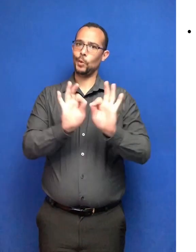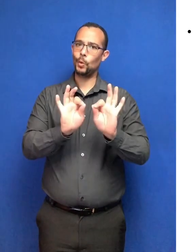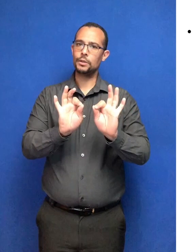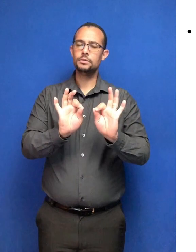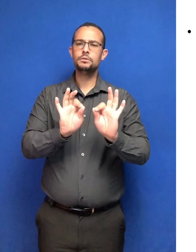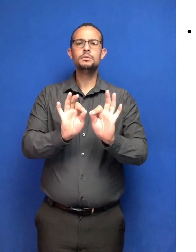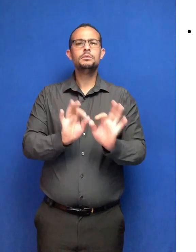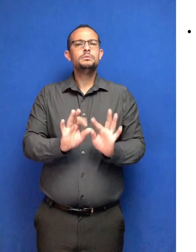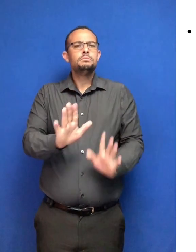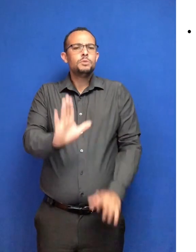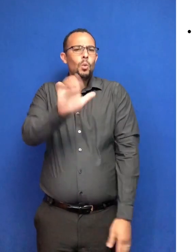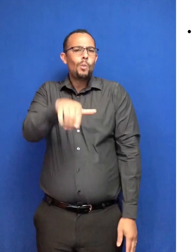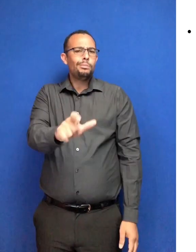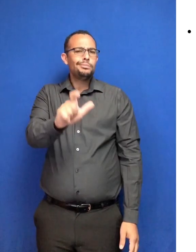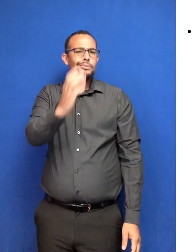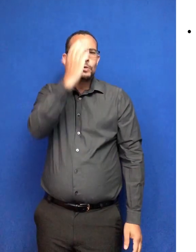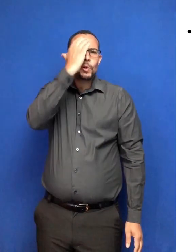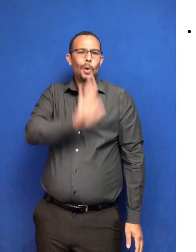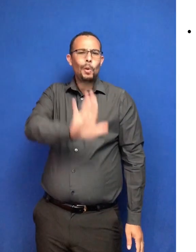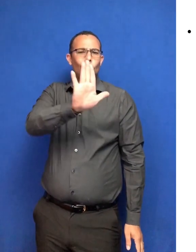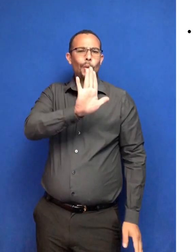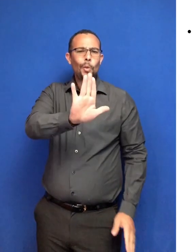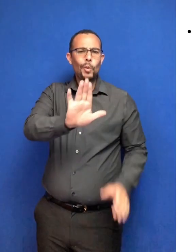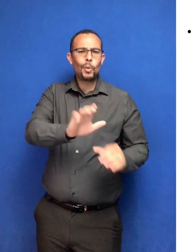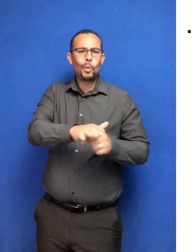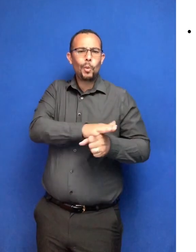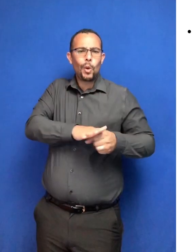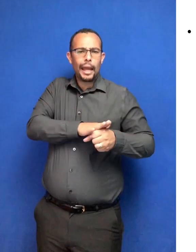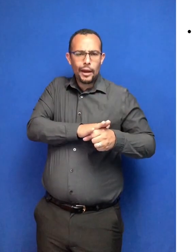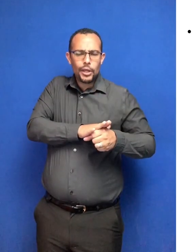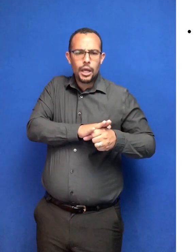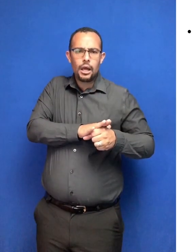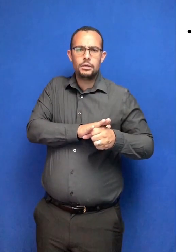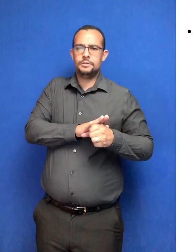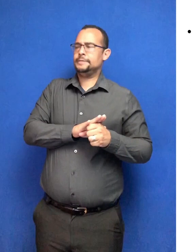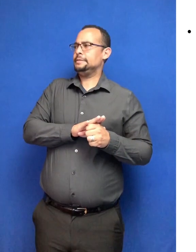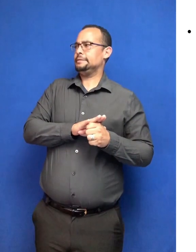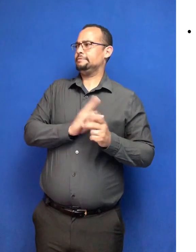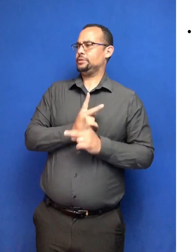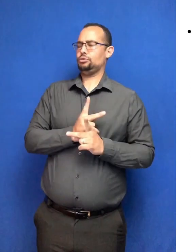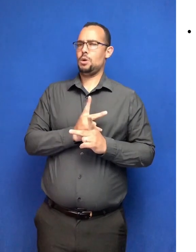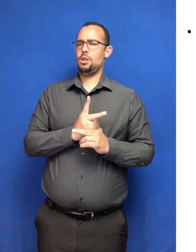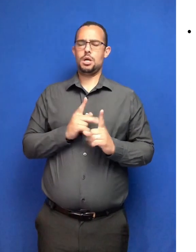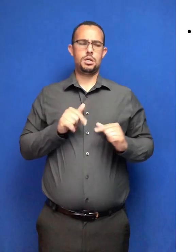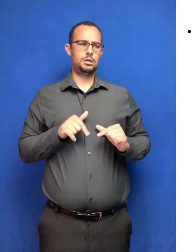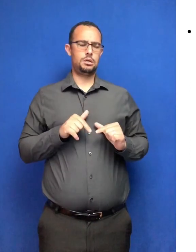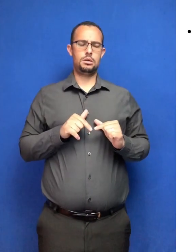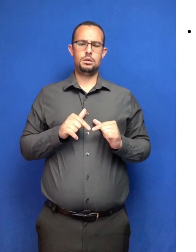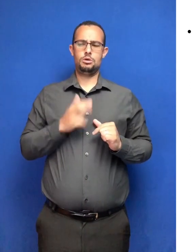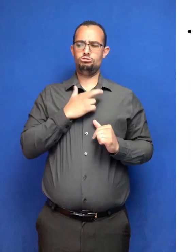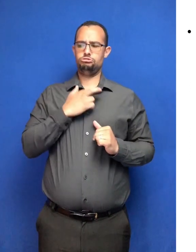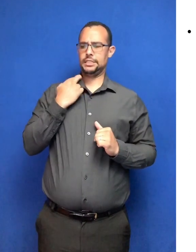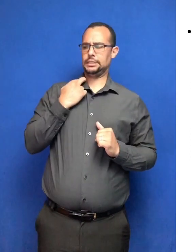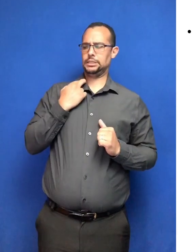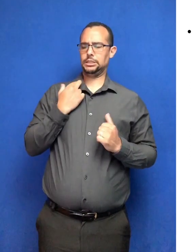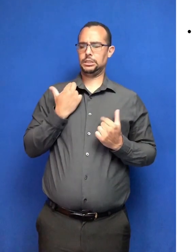important to learn about your area, where you live. Find out what are the risks. Are